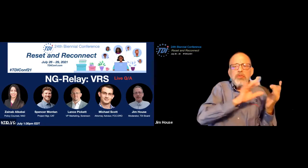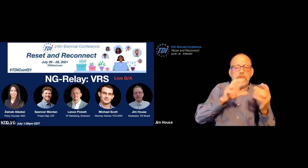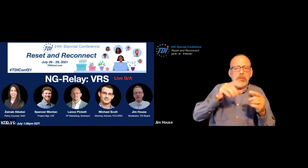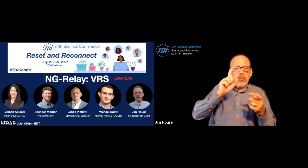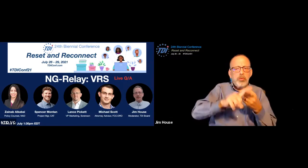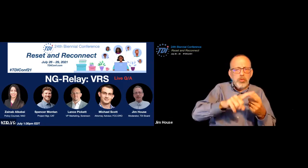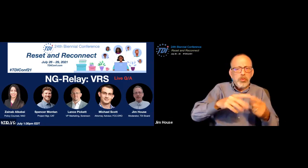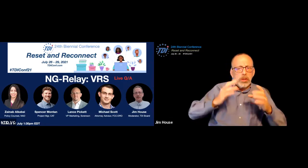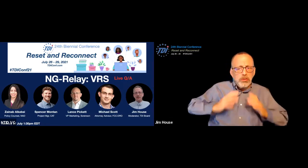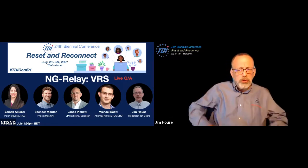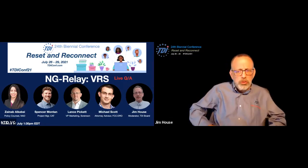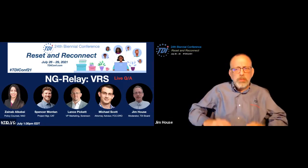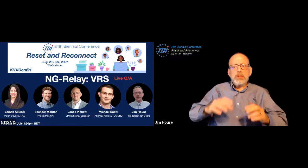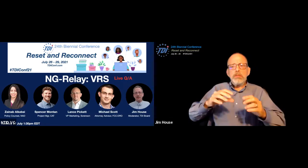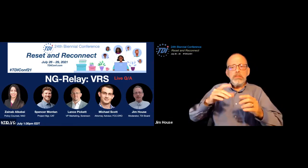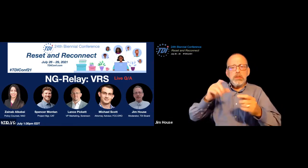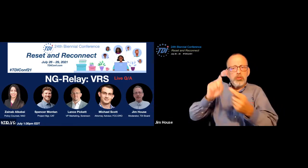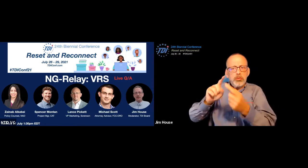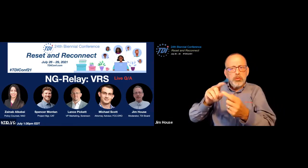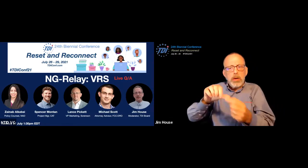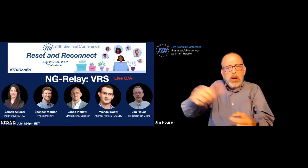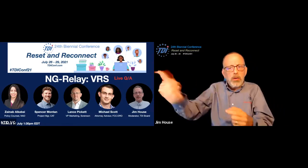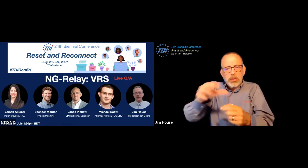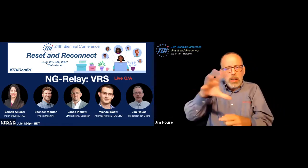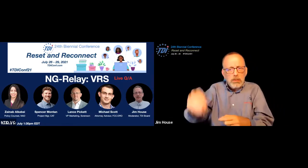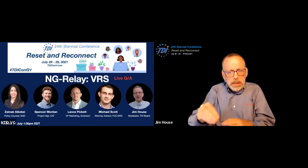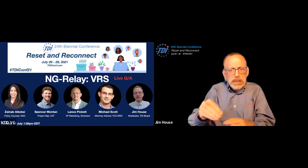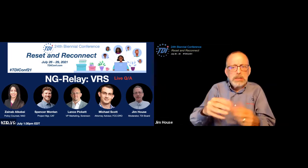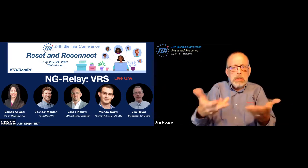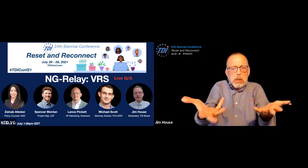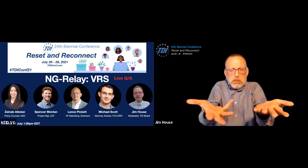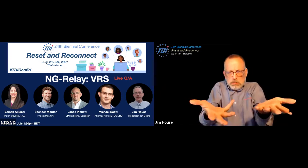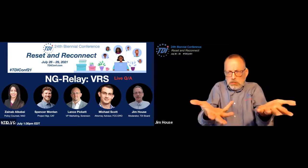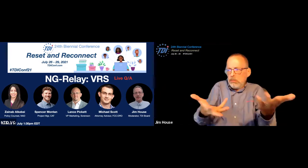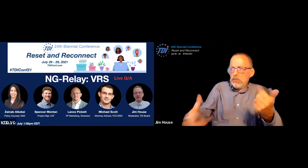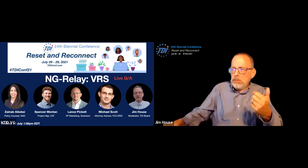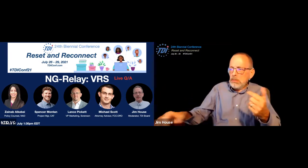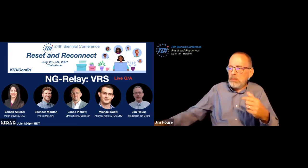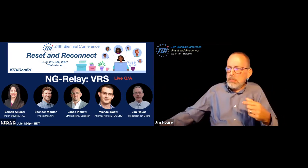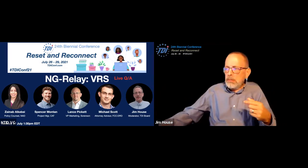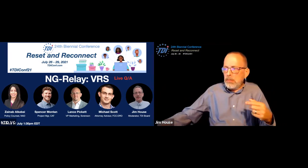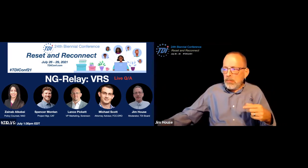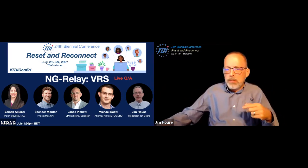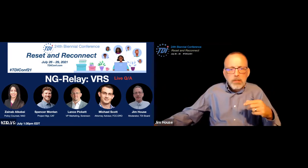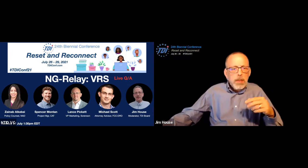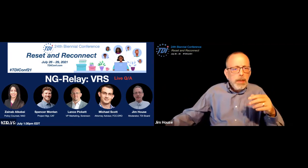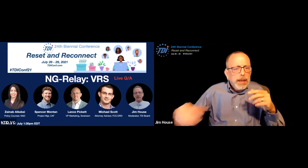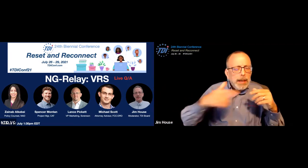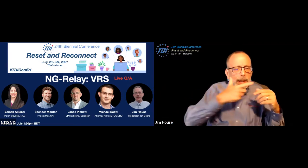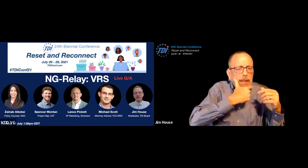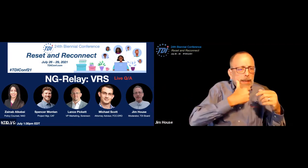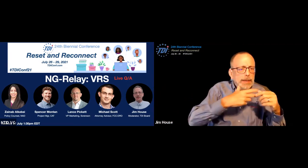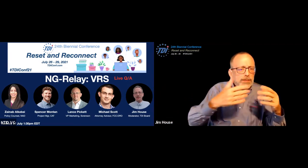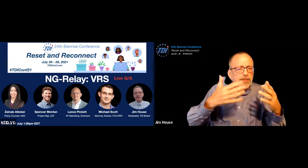Do we need more outreach to consumers, to other companies? I mean, how could we, thoughts on